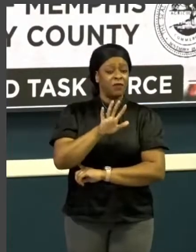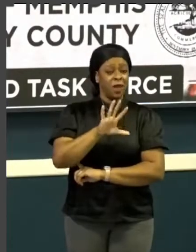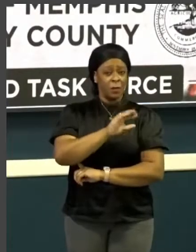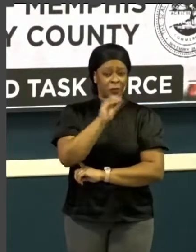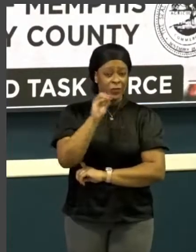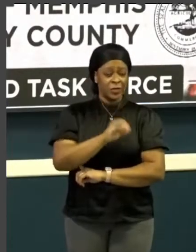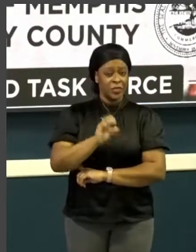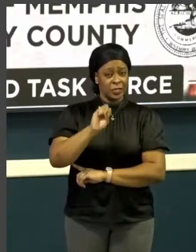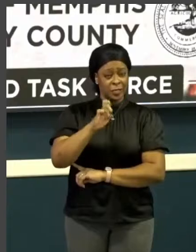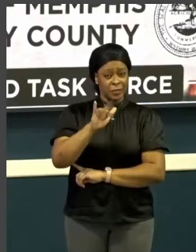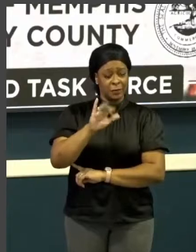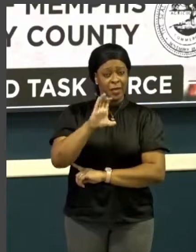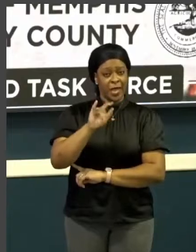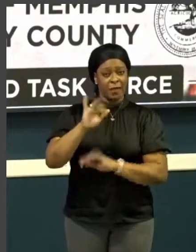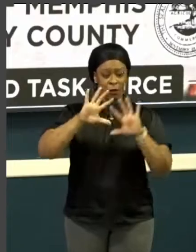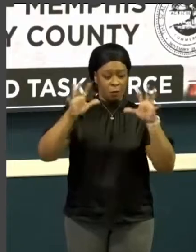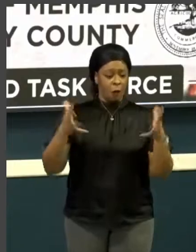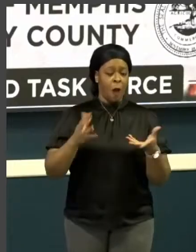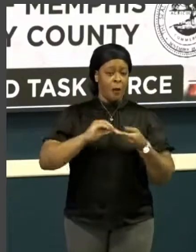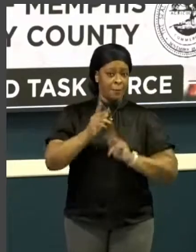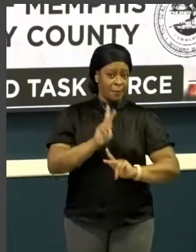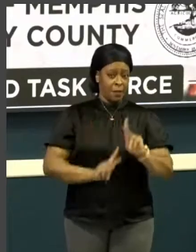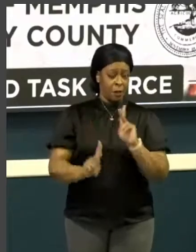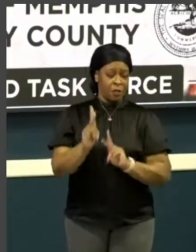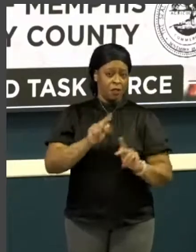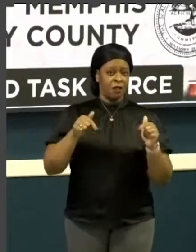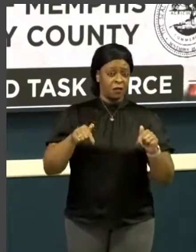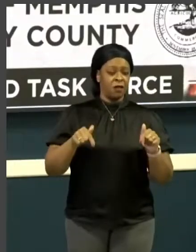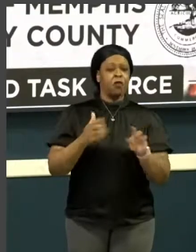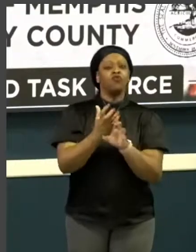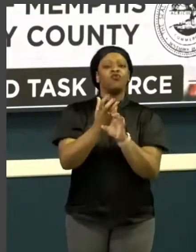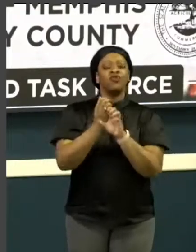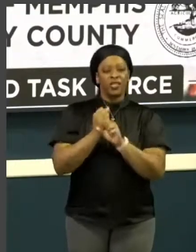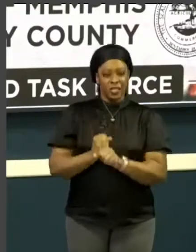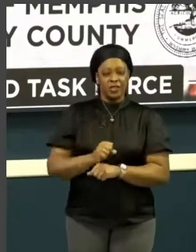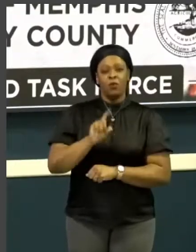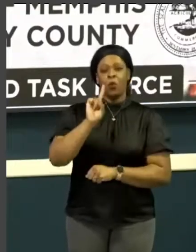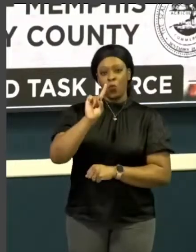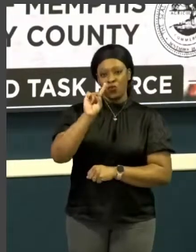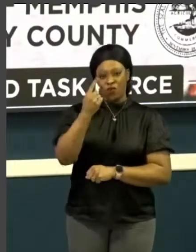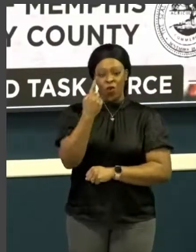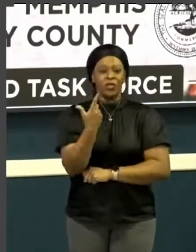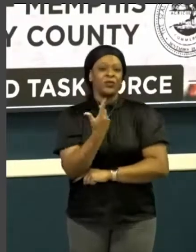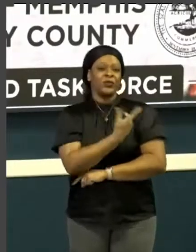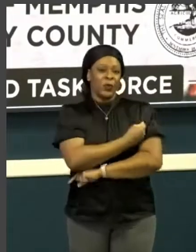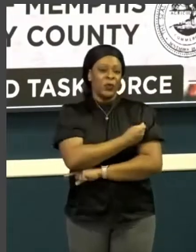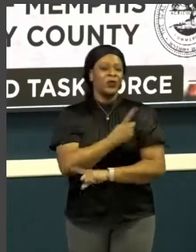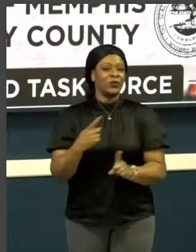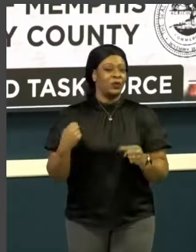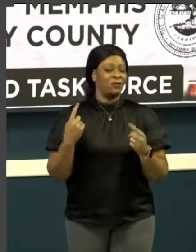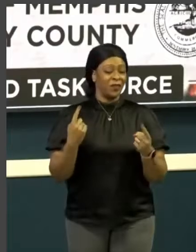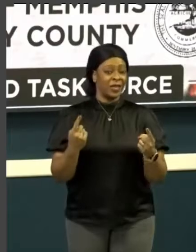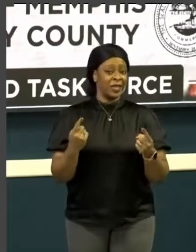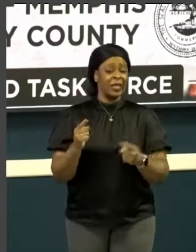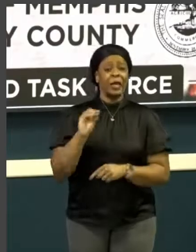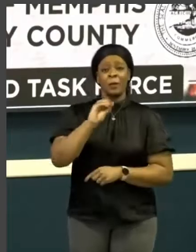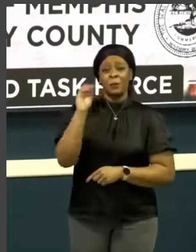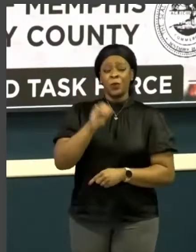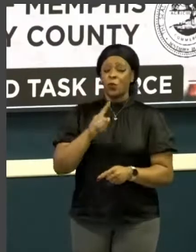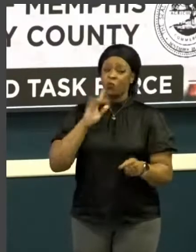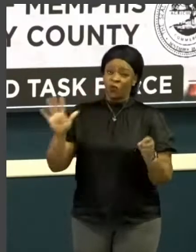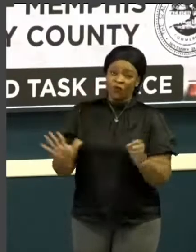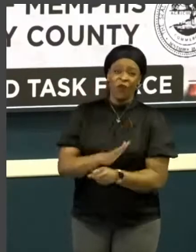59.5% of Shelby County's overall population has received at least 1 dose of vaccine, and the percent